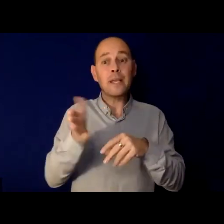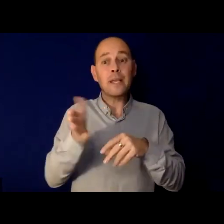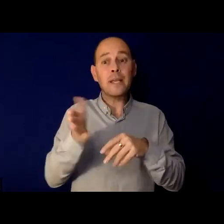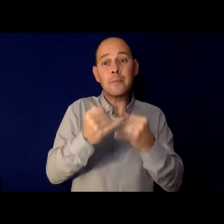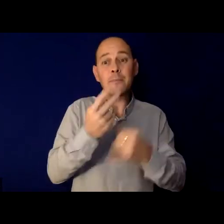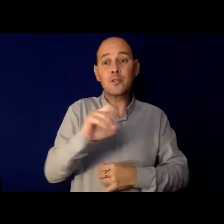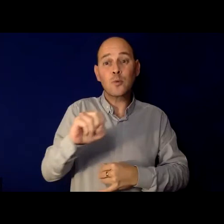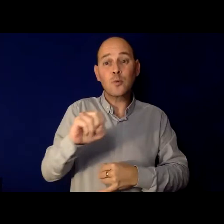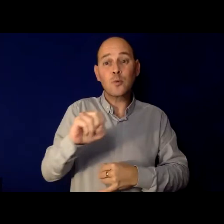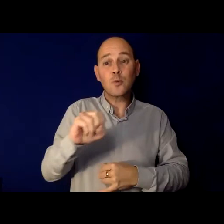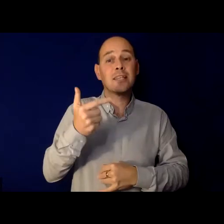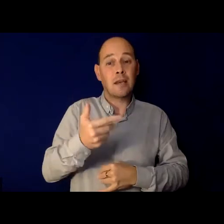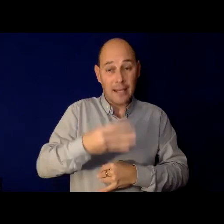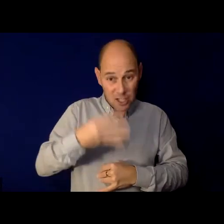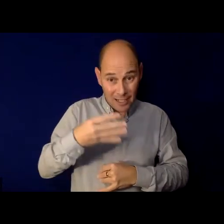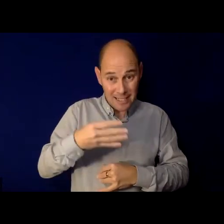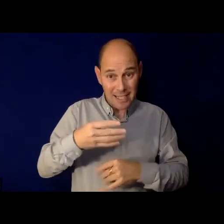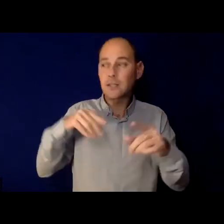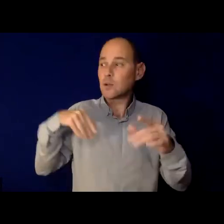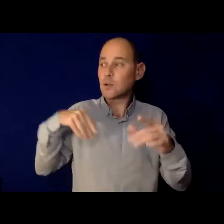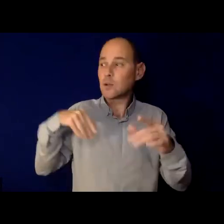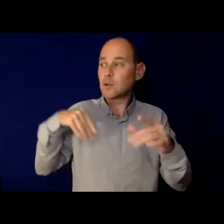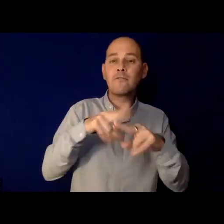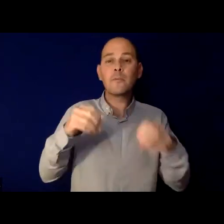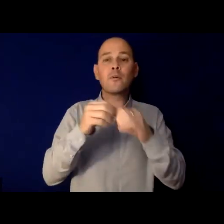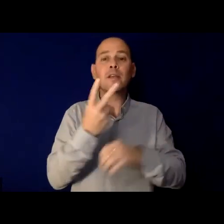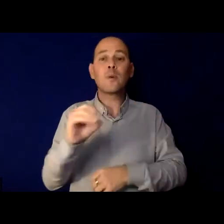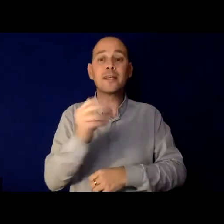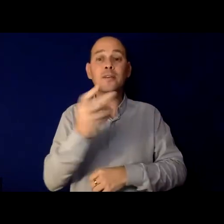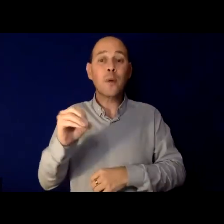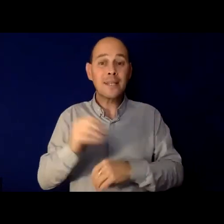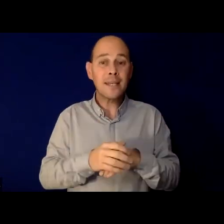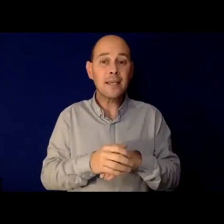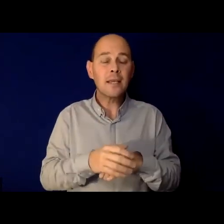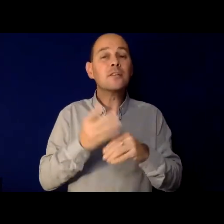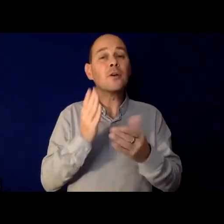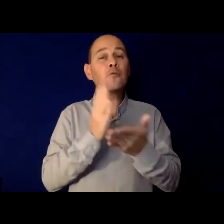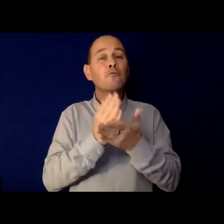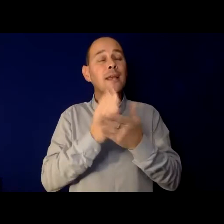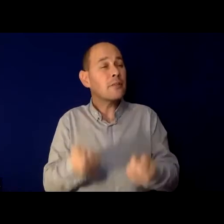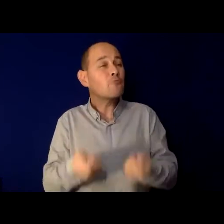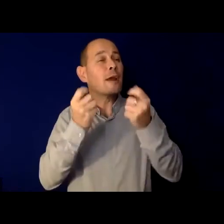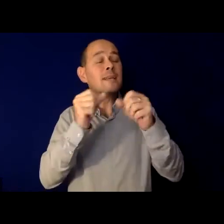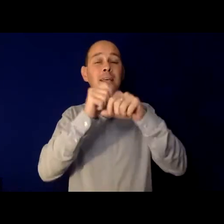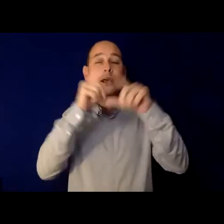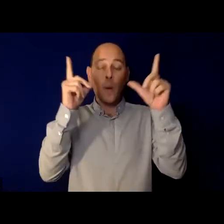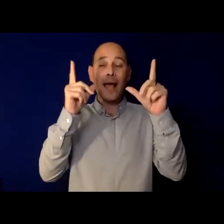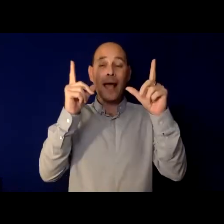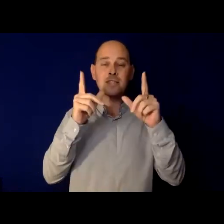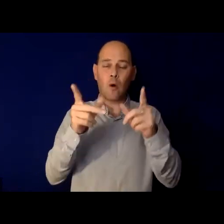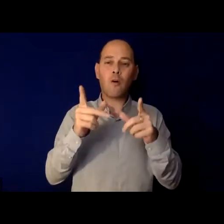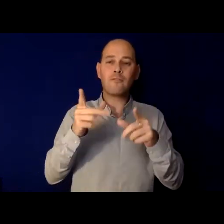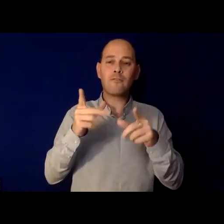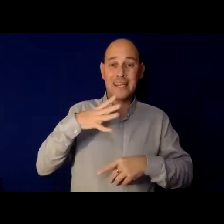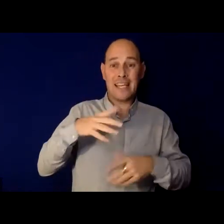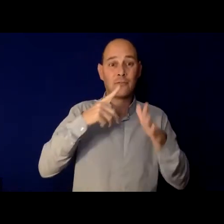to February 2020. The CCA has been instrumental in raising policymakers' awareness of the need for and the importance of AT,